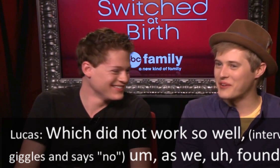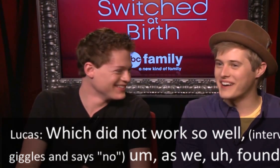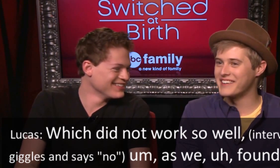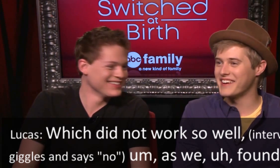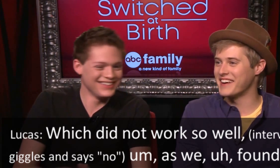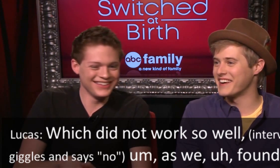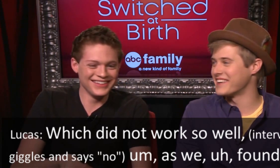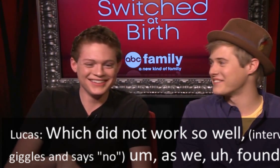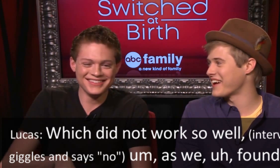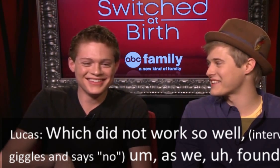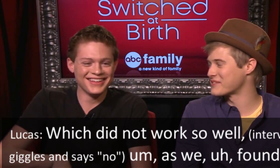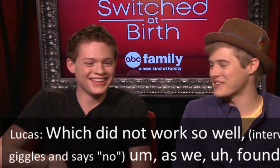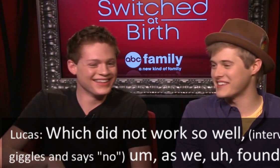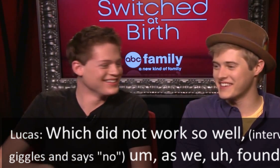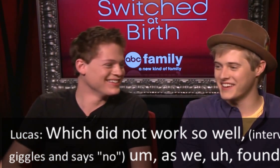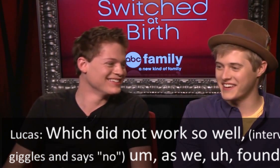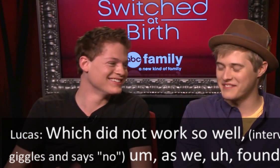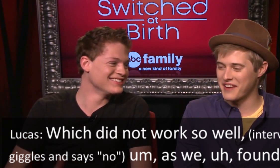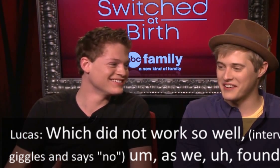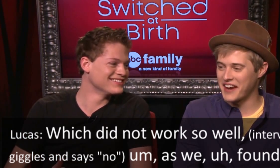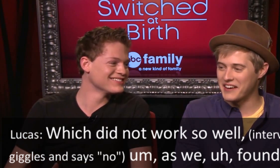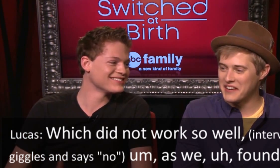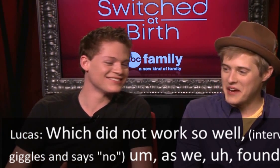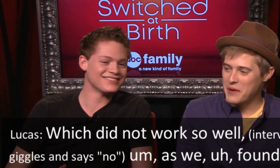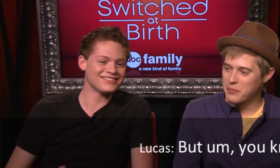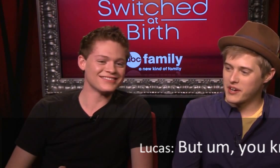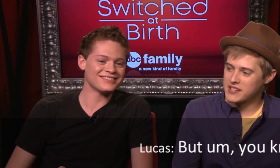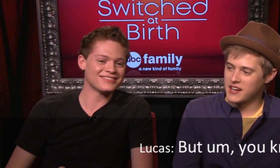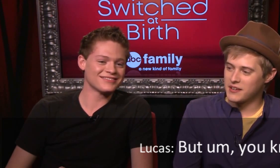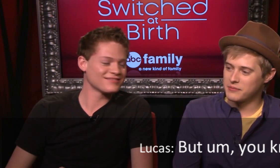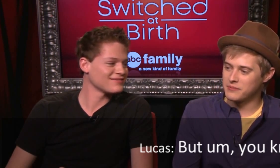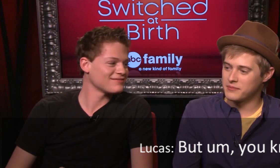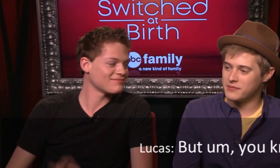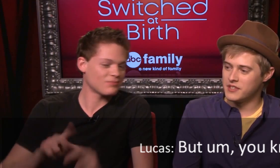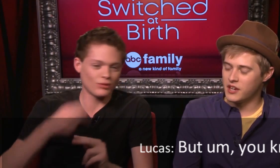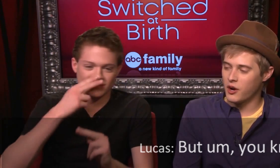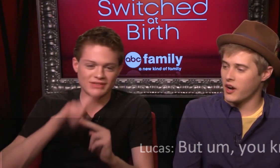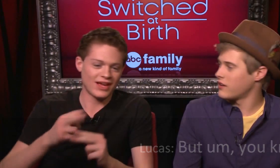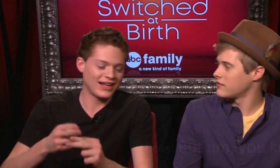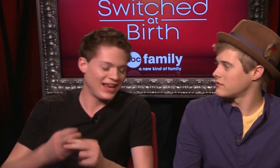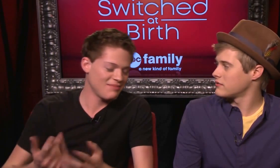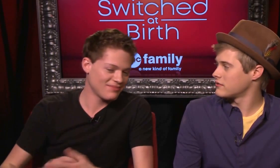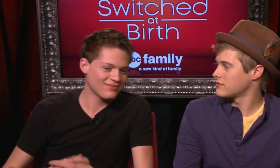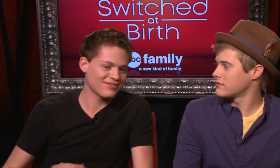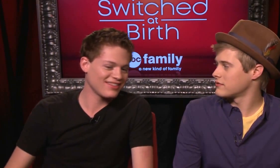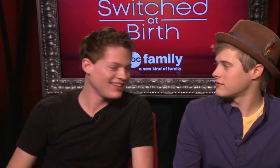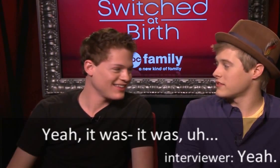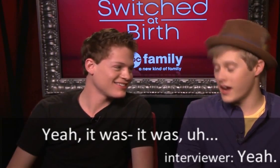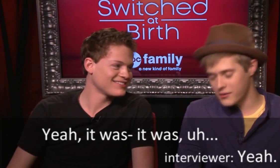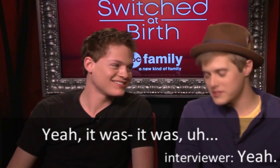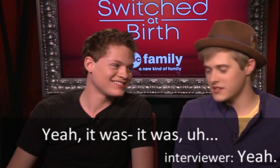well, no. As we found out. But, you know... It was a fun name, though. Yeah,